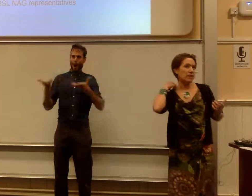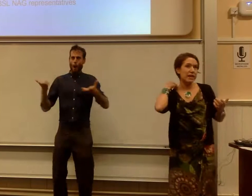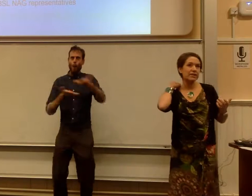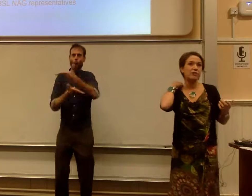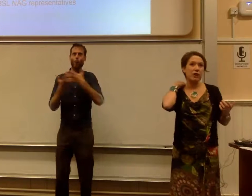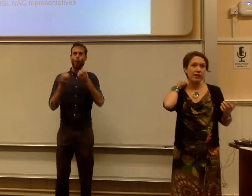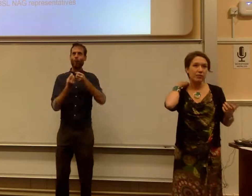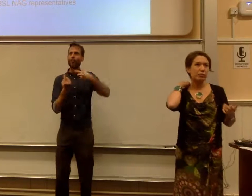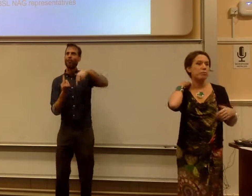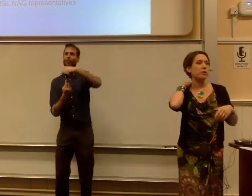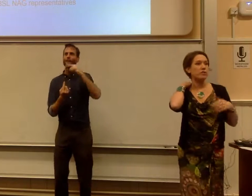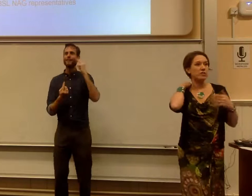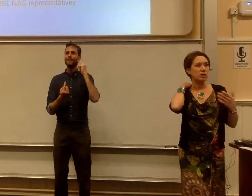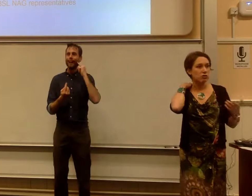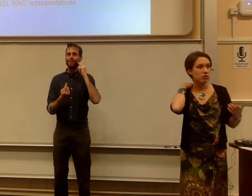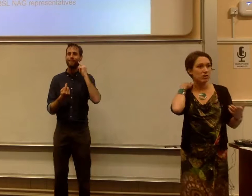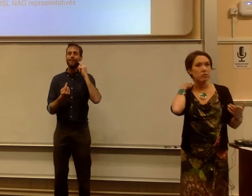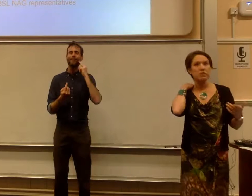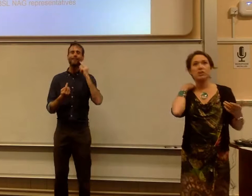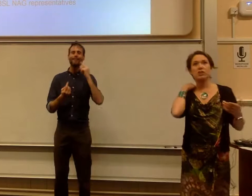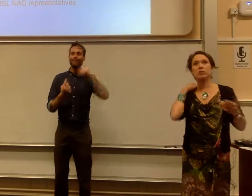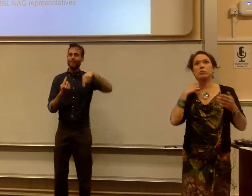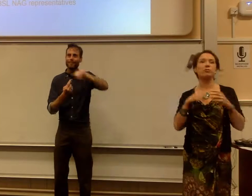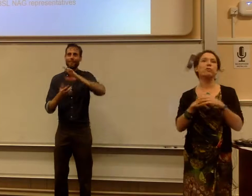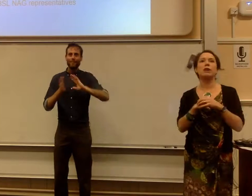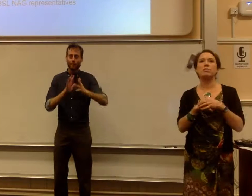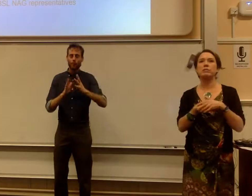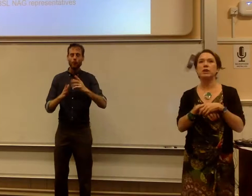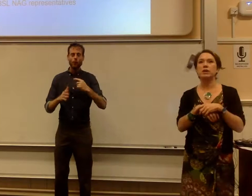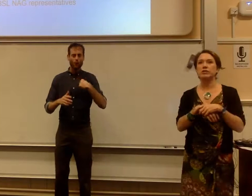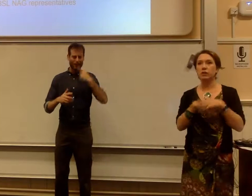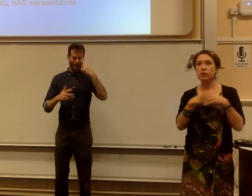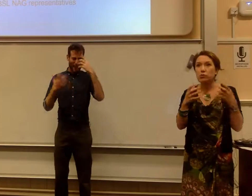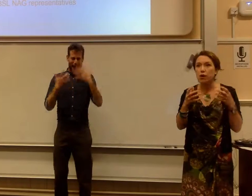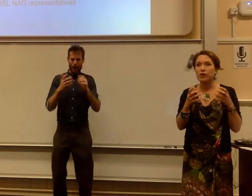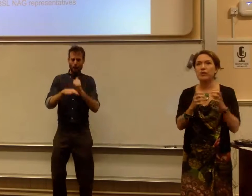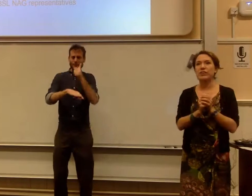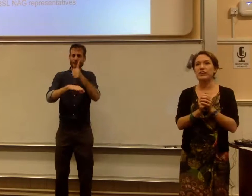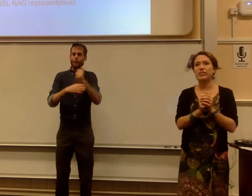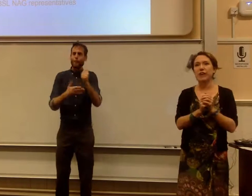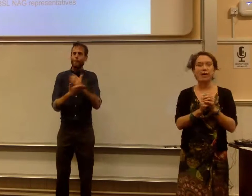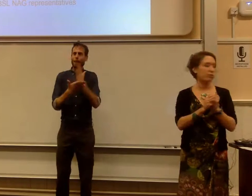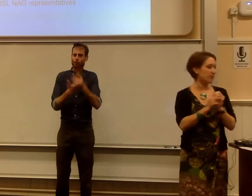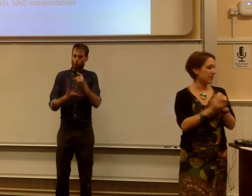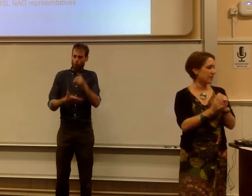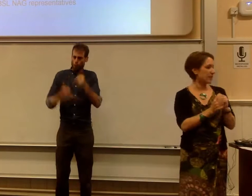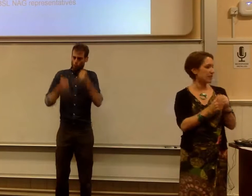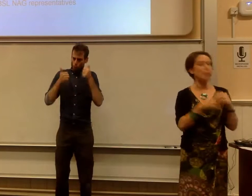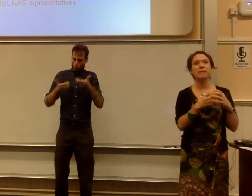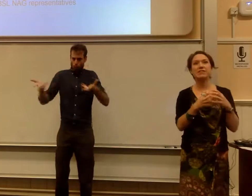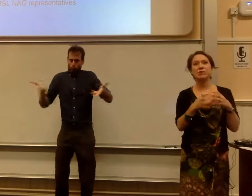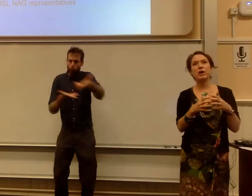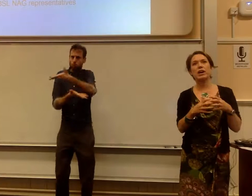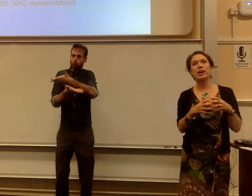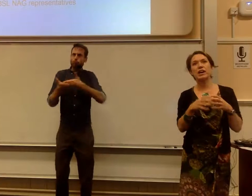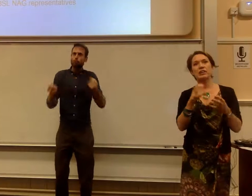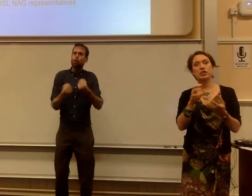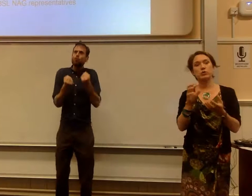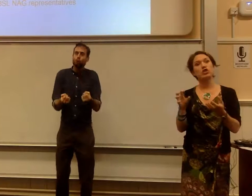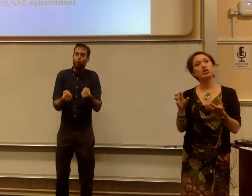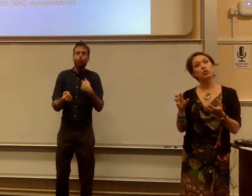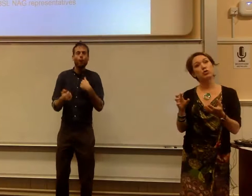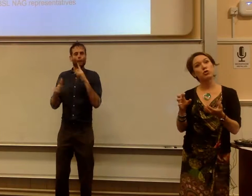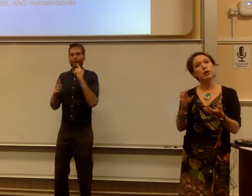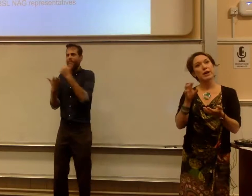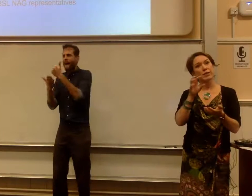But we've taken advice, we've spoken to the Children's Commissioner, we've done a lot of work on this, and we've decided that the best way